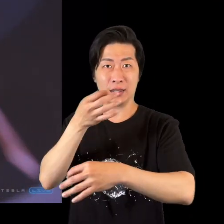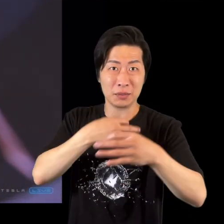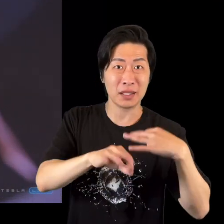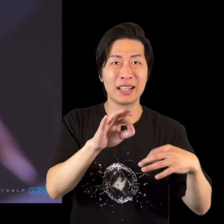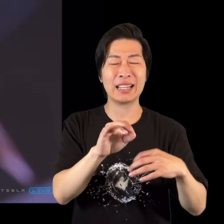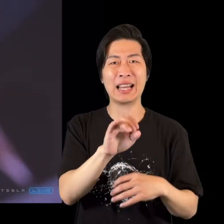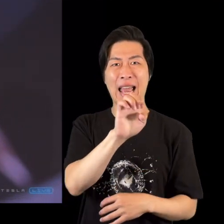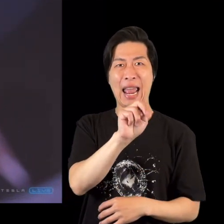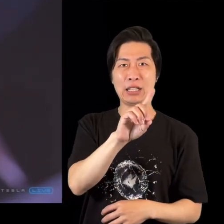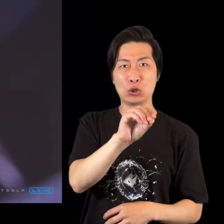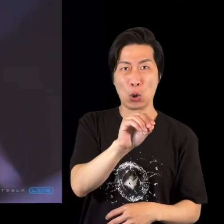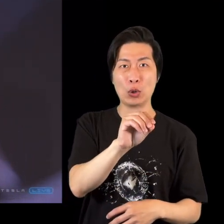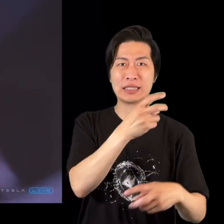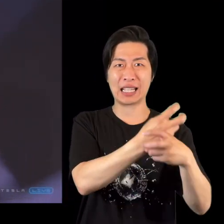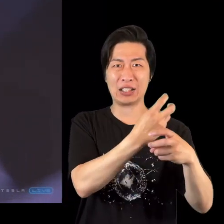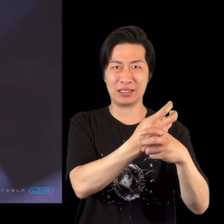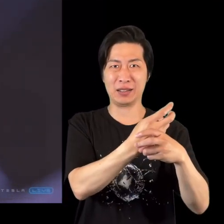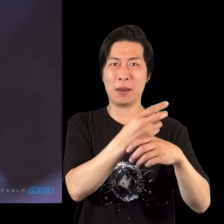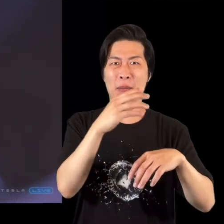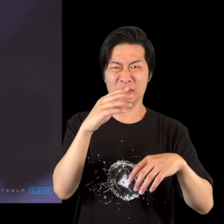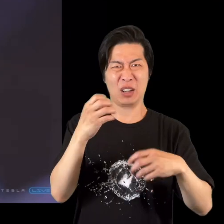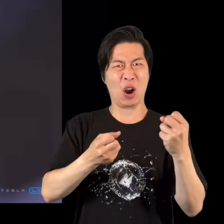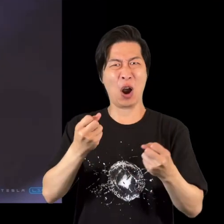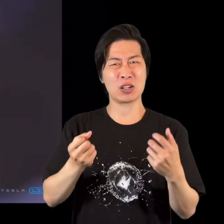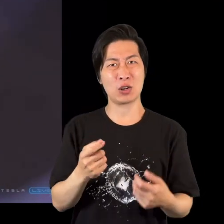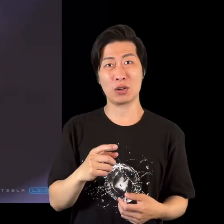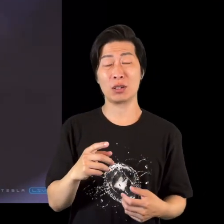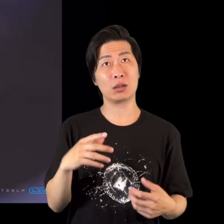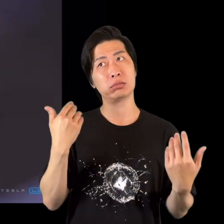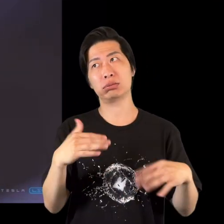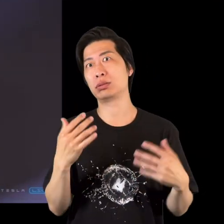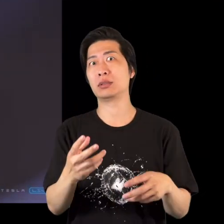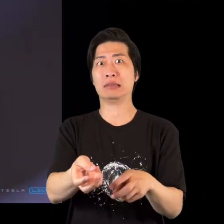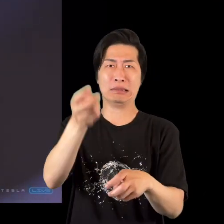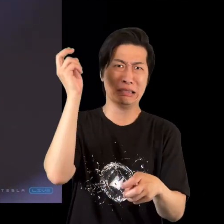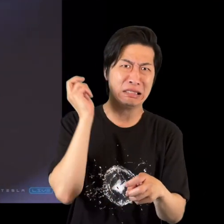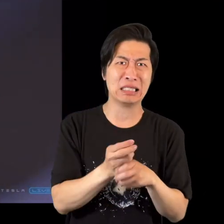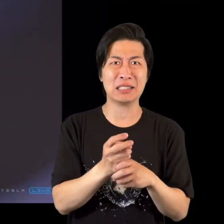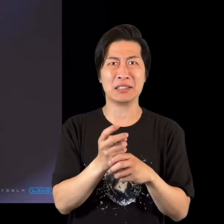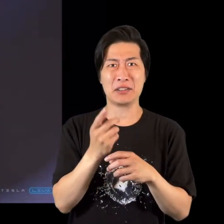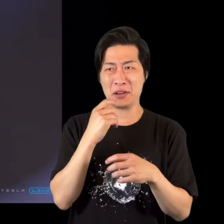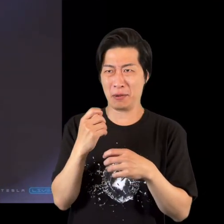Cybertruck. But we're making good progress on that. We have the